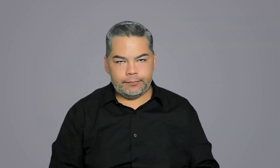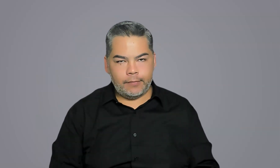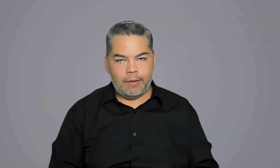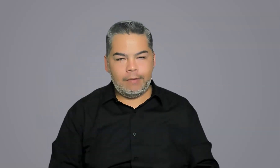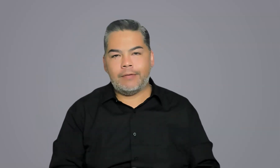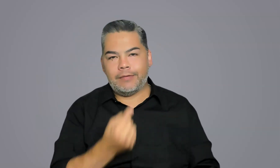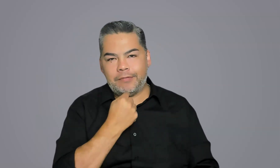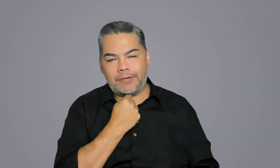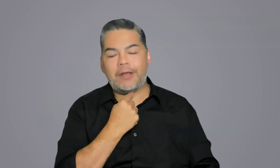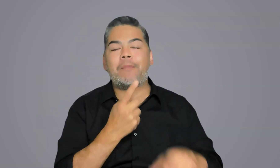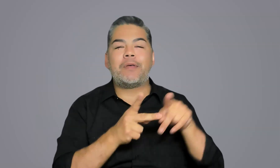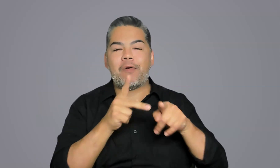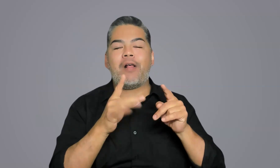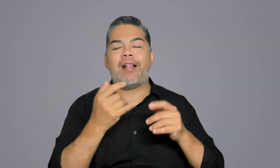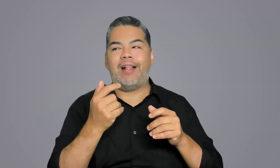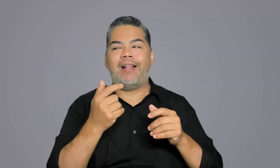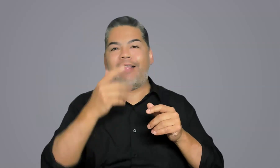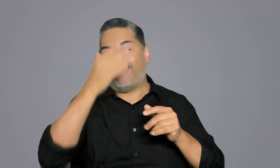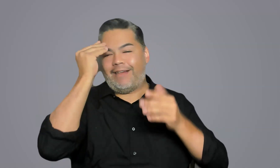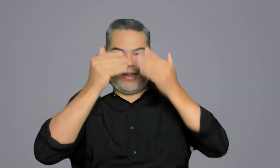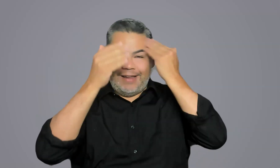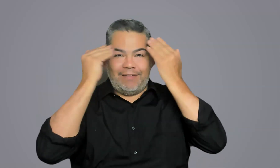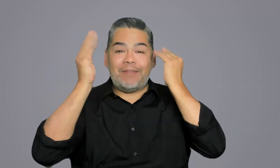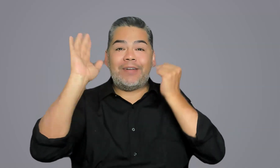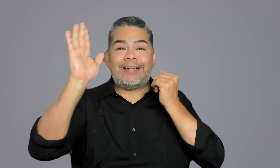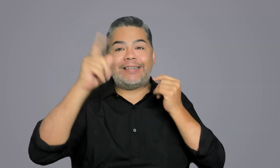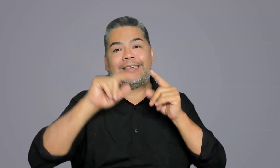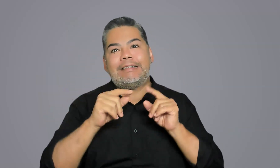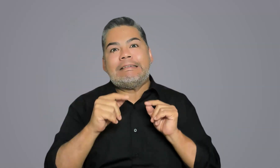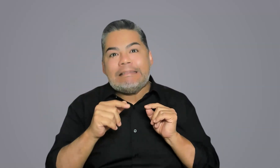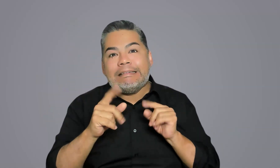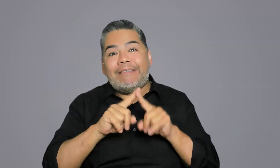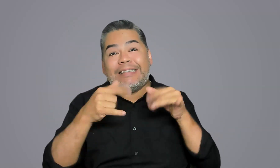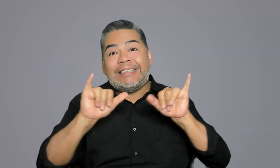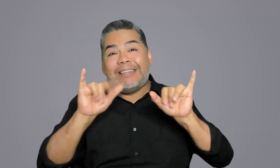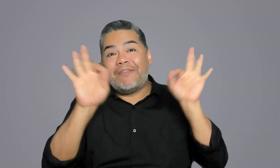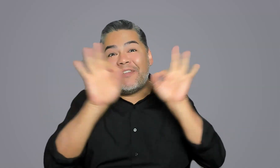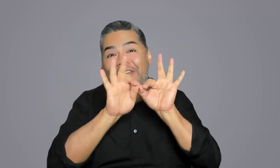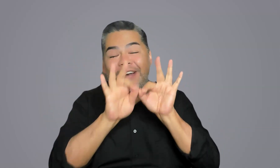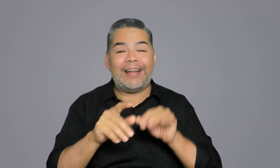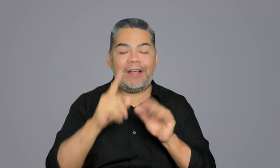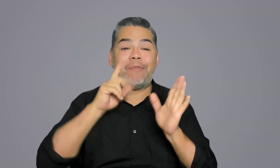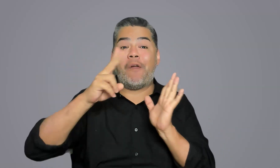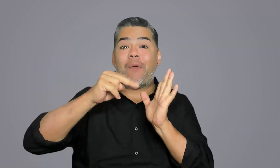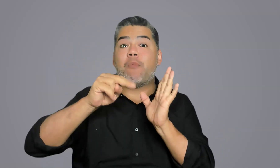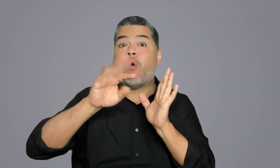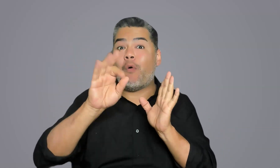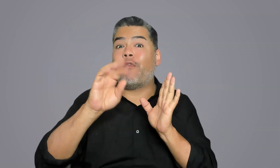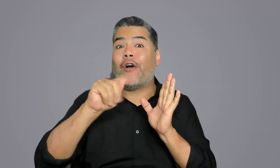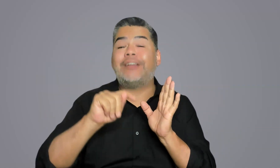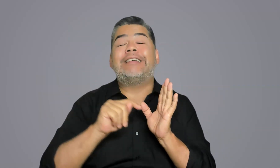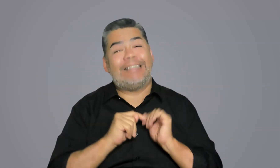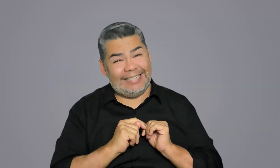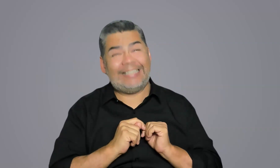forget about when it comes to presentations, but they are still really important. Using a readable font is very important. Be generous